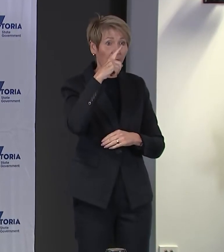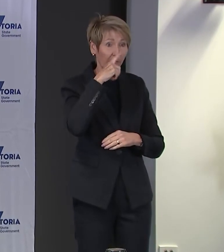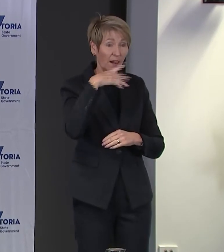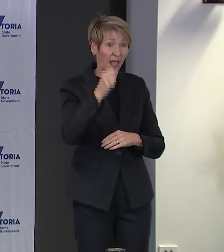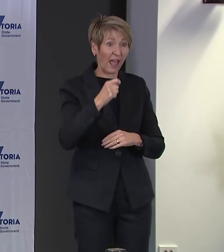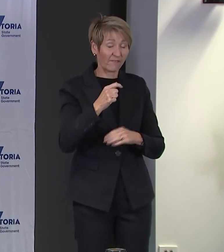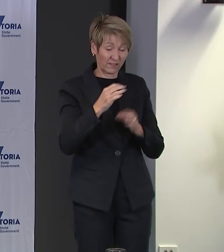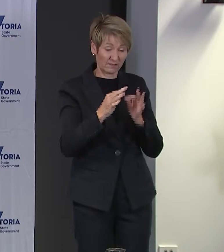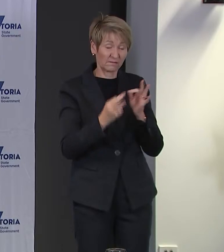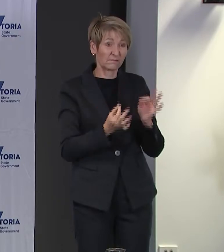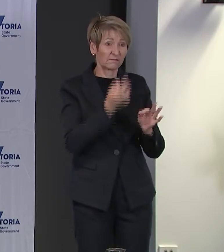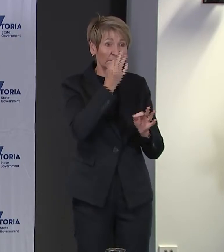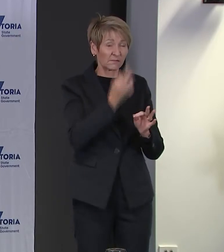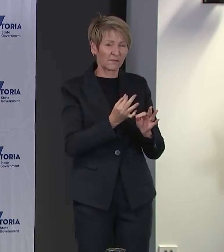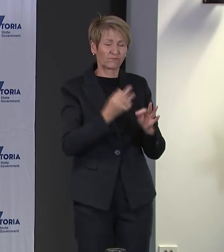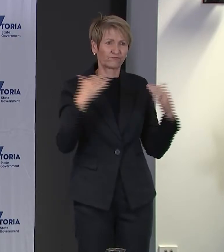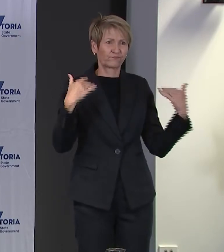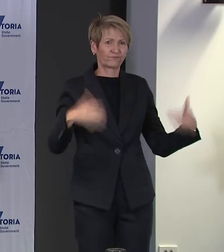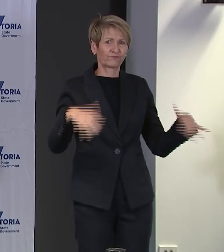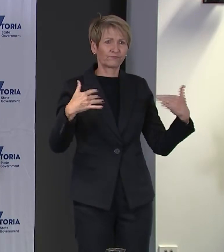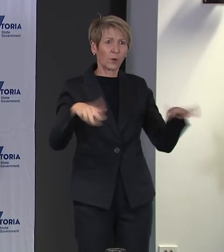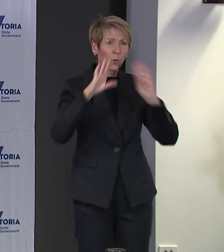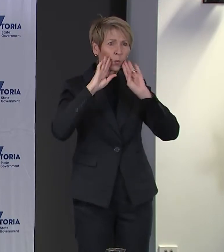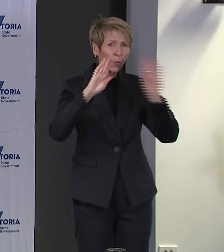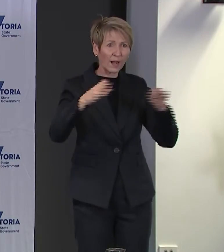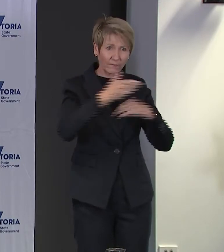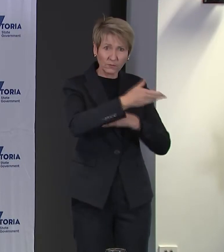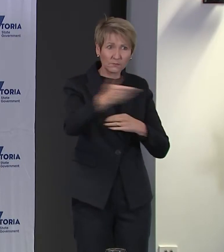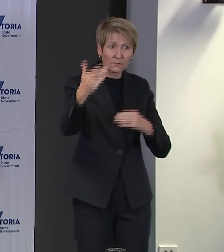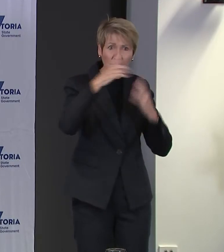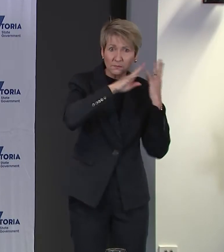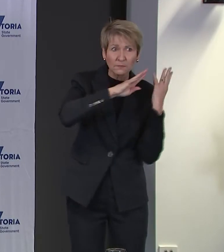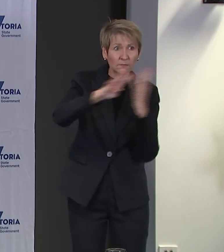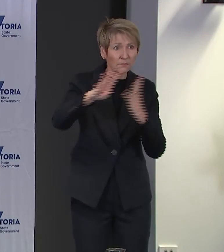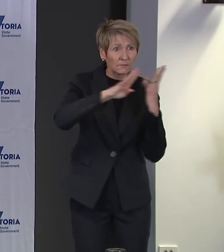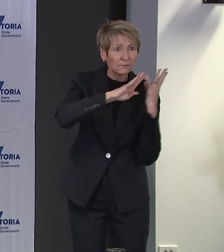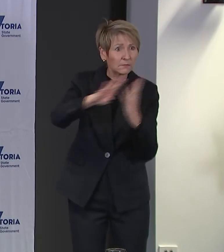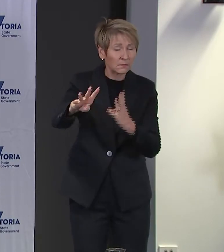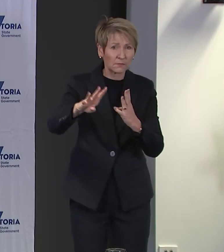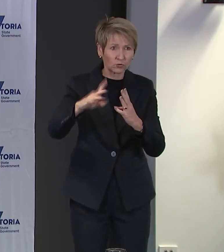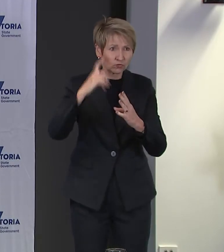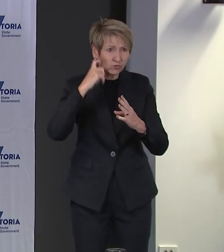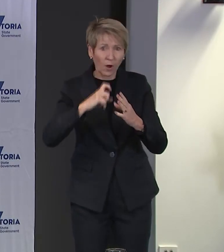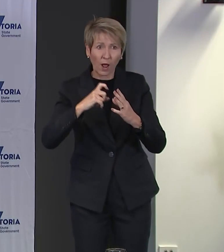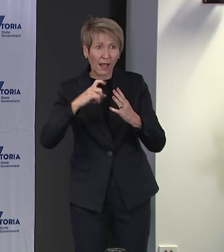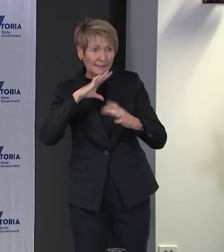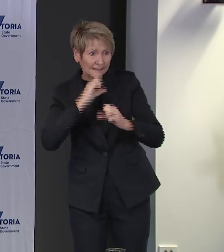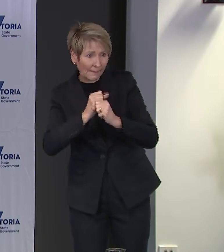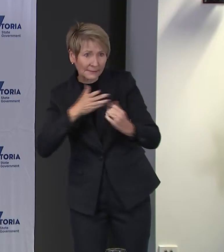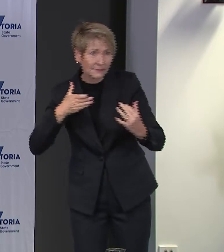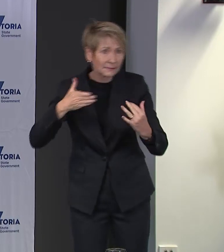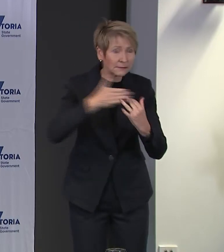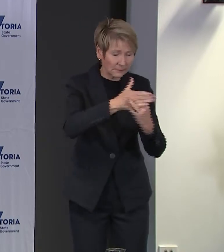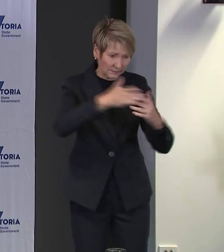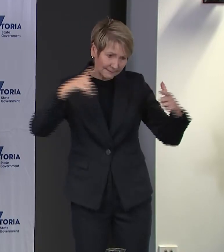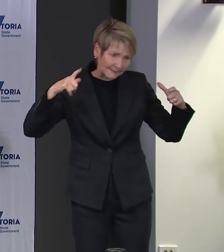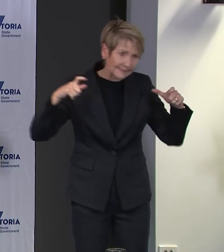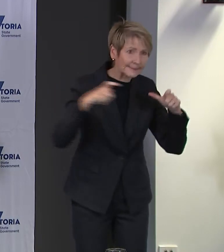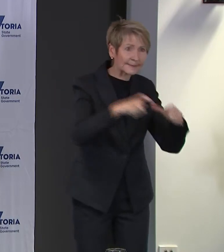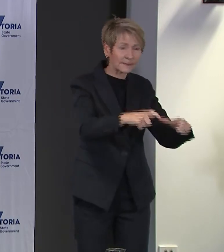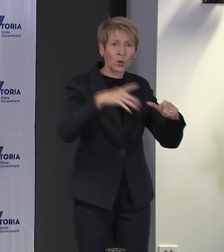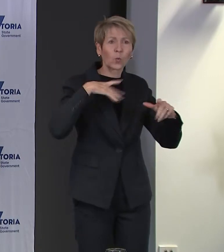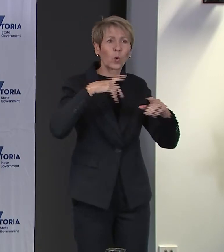truly phenomenal response by the whole community to collectively getting on top of this outbreak and getting us back into our